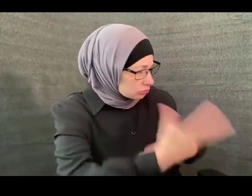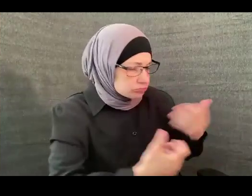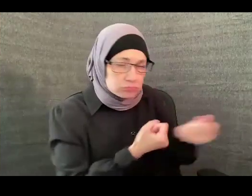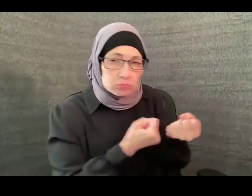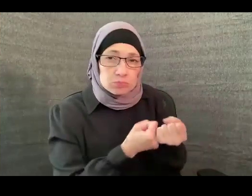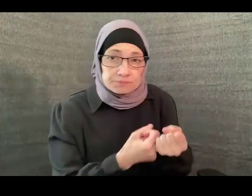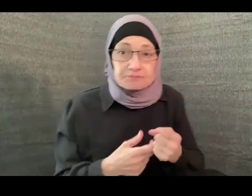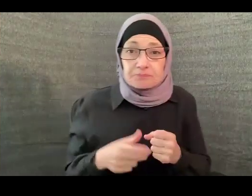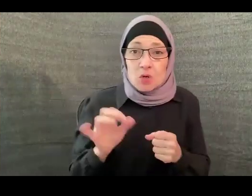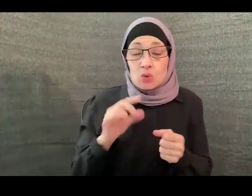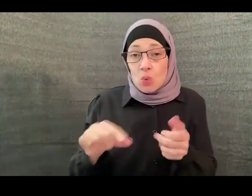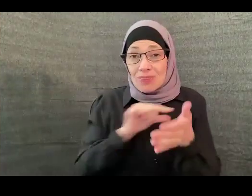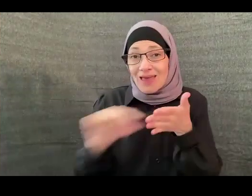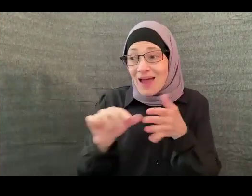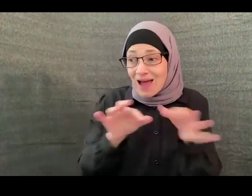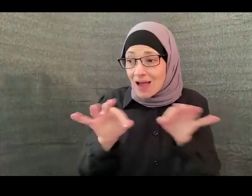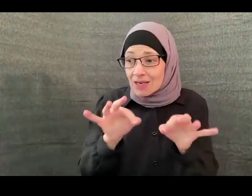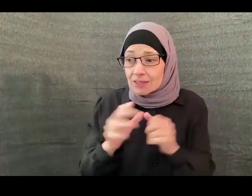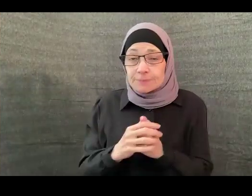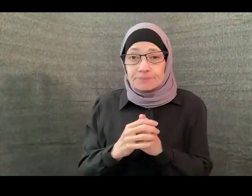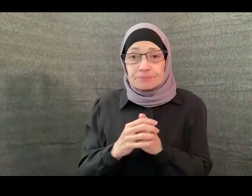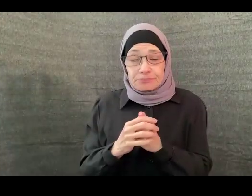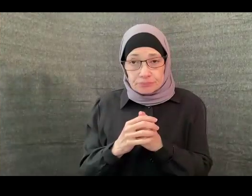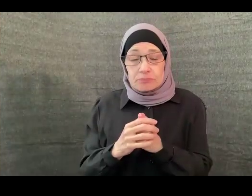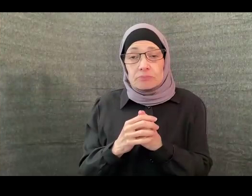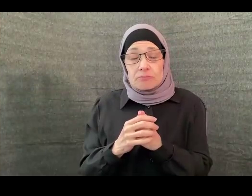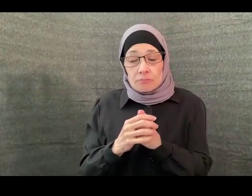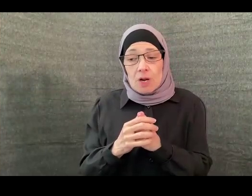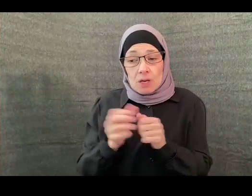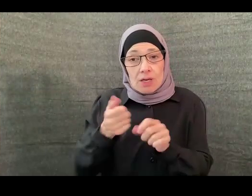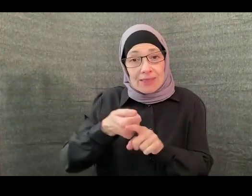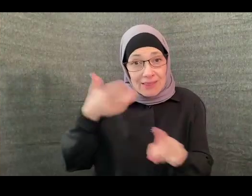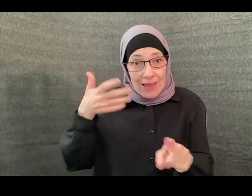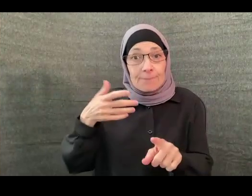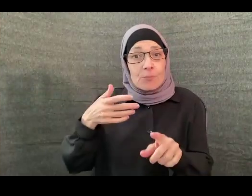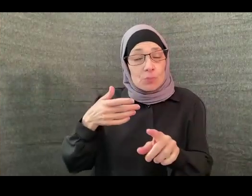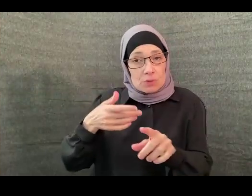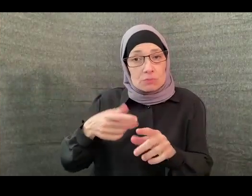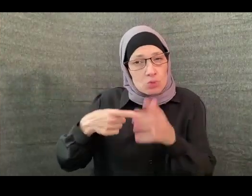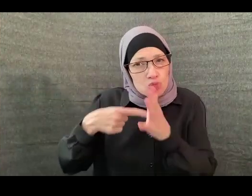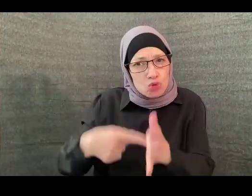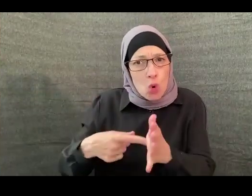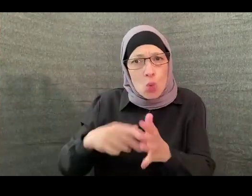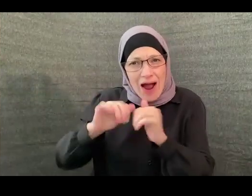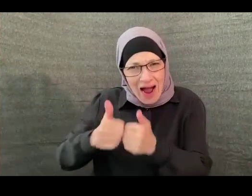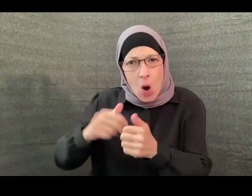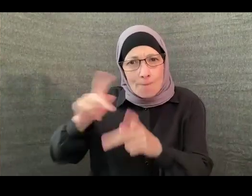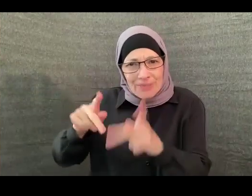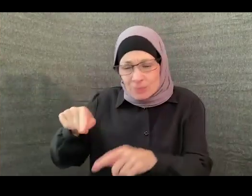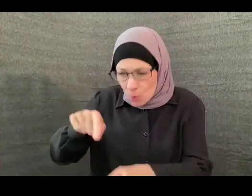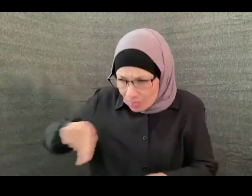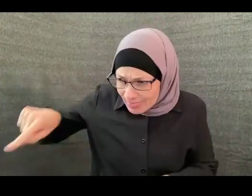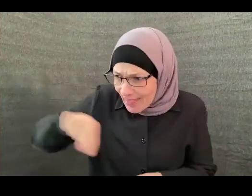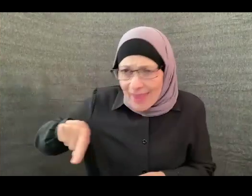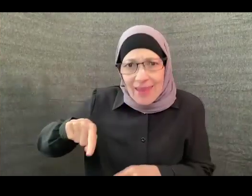the degree to which the Ansar, the people of Medina, were in need is so